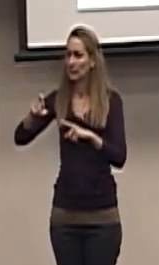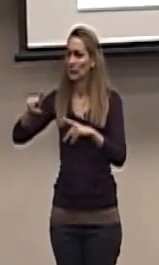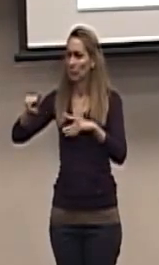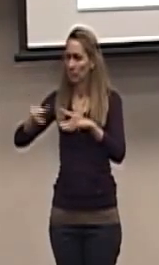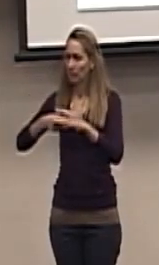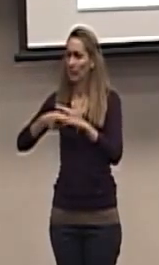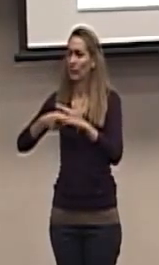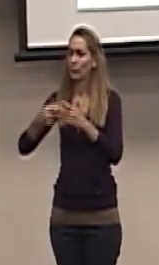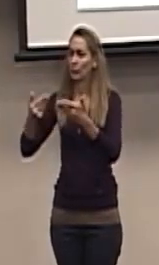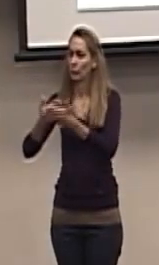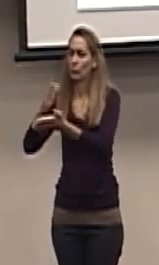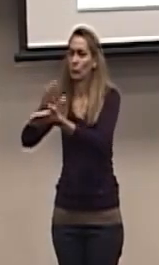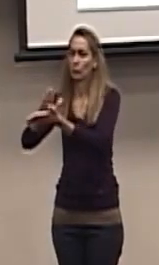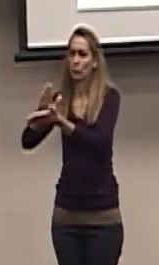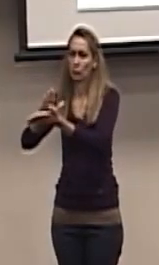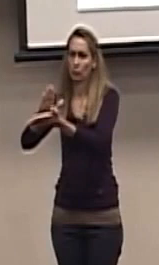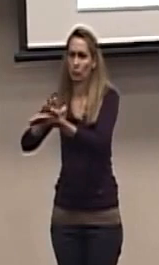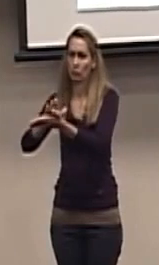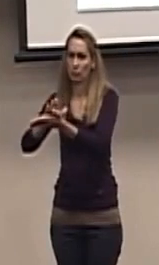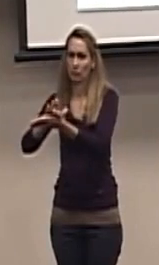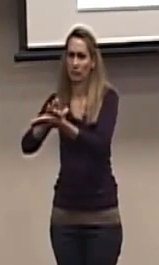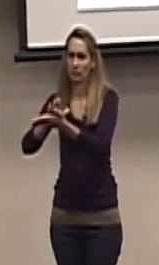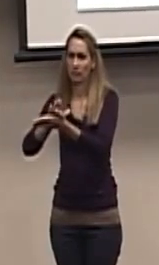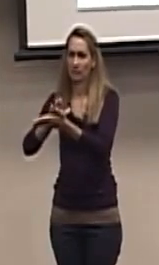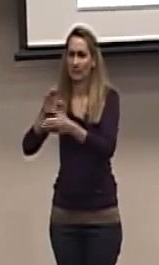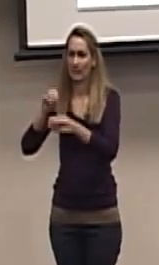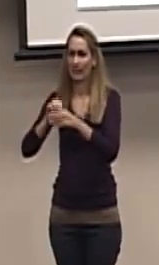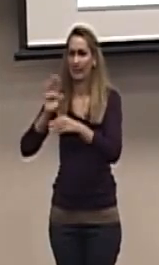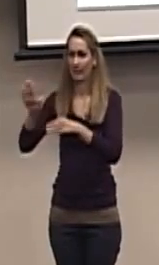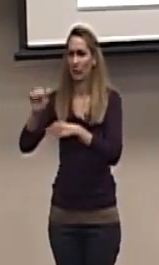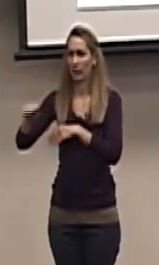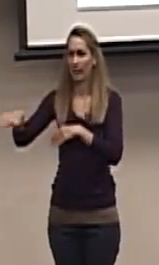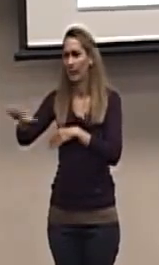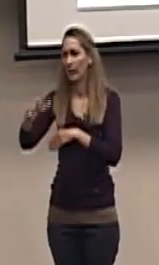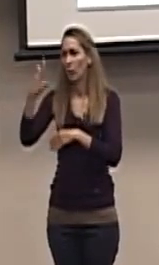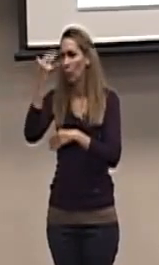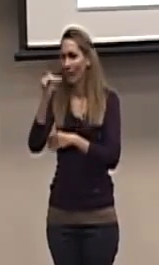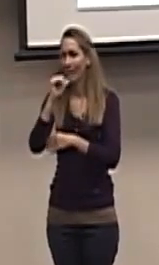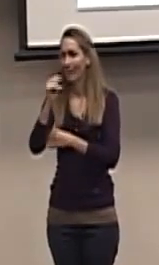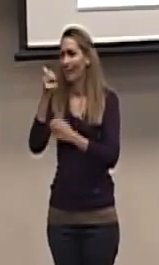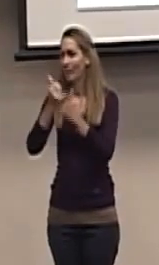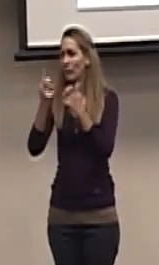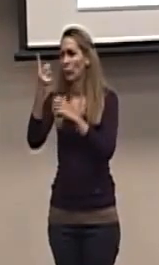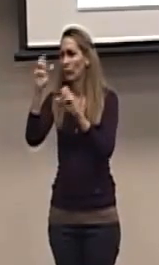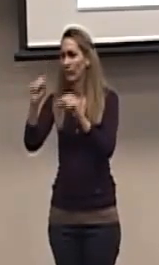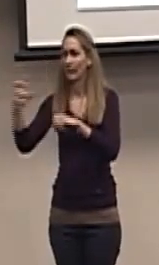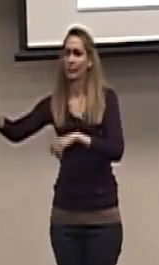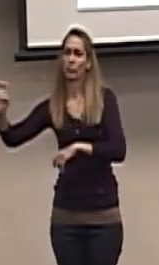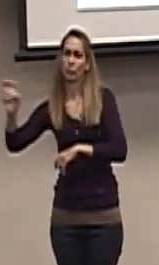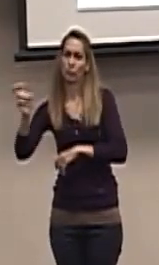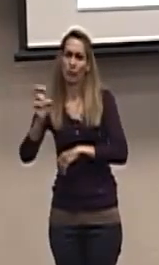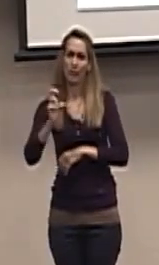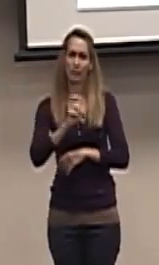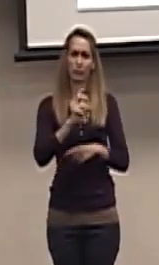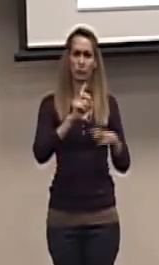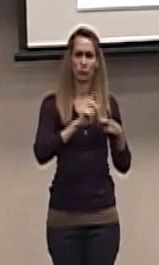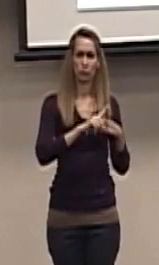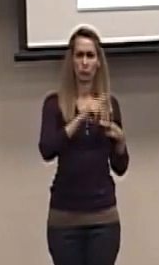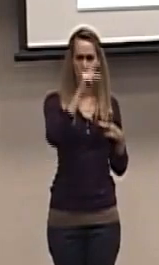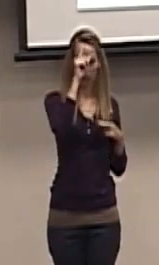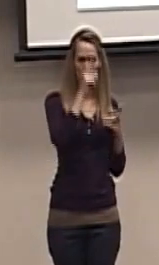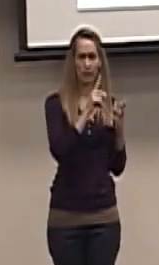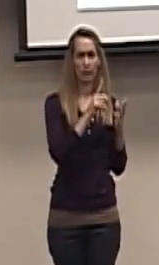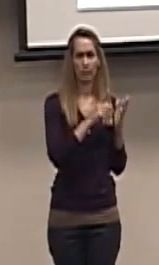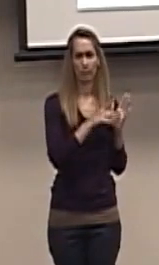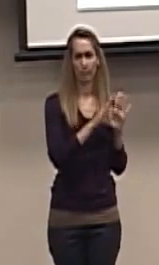schools, preaching schools in their regions, since not everybody can travel all the way to Kumasi. So they start these